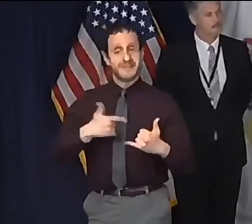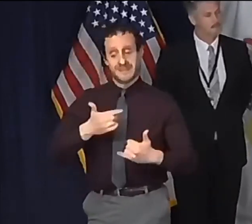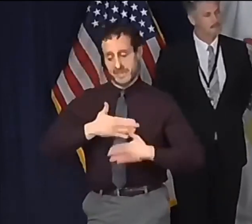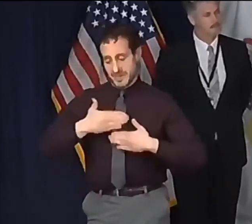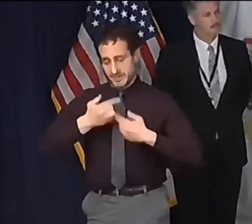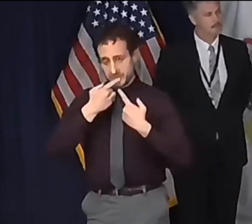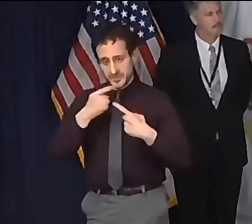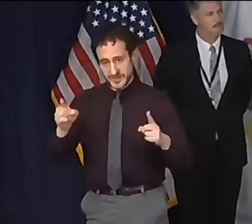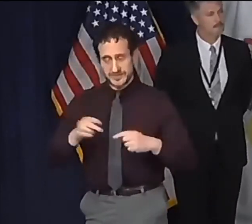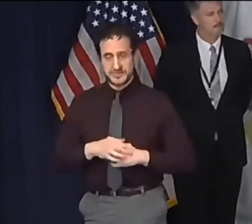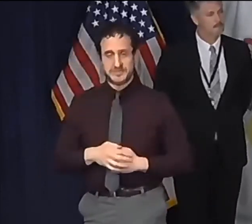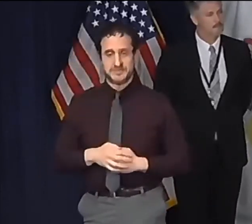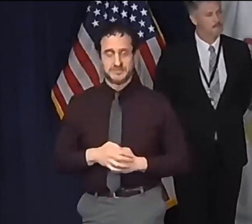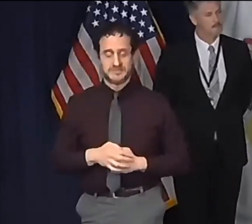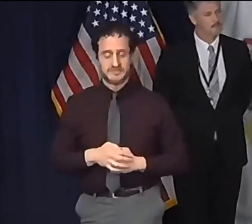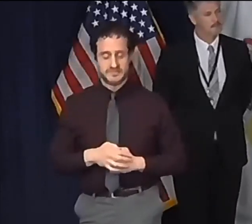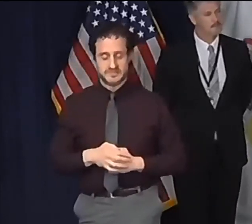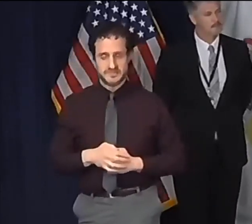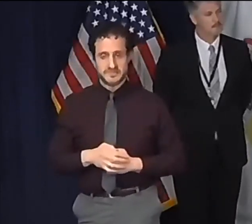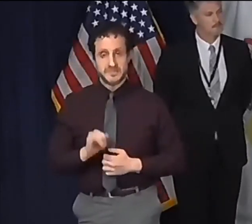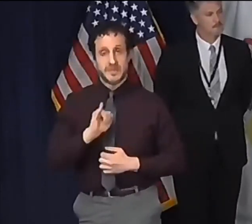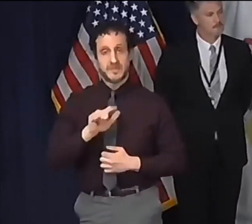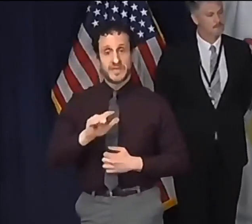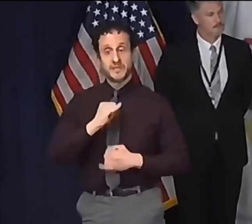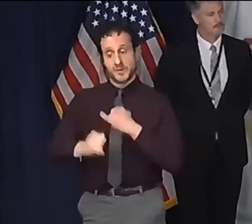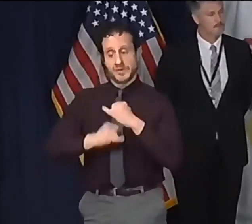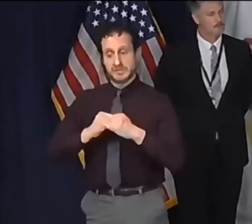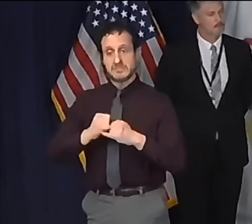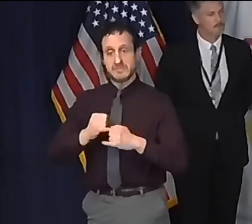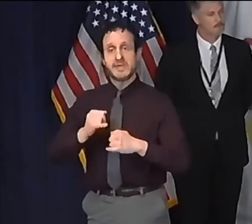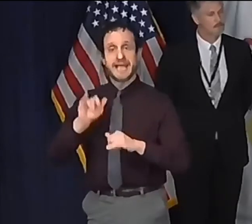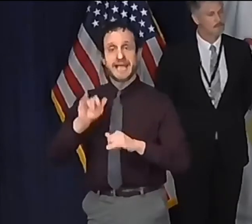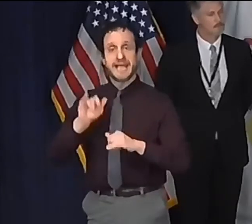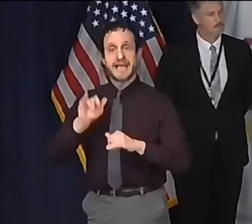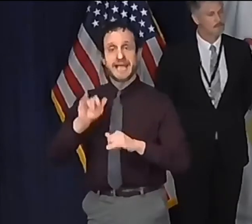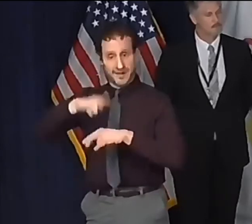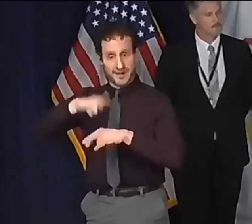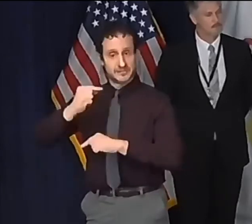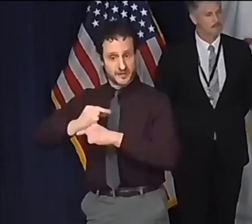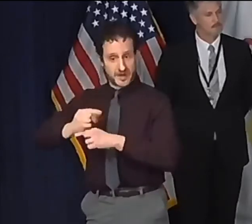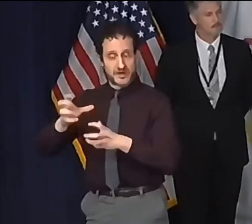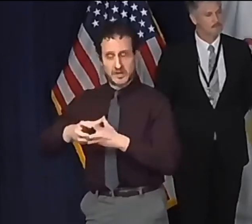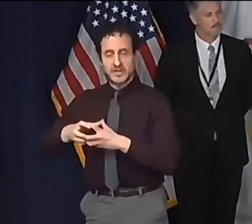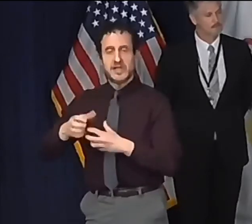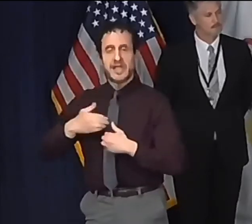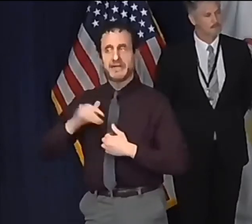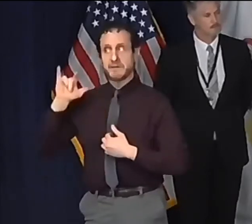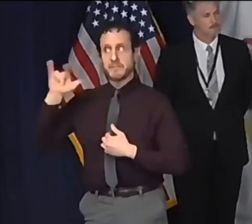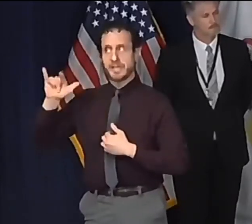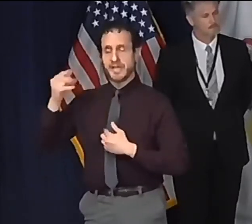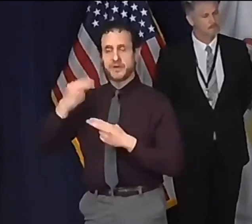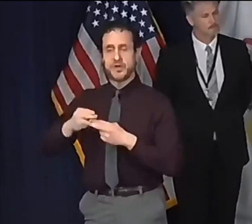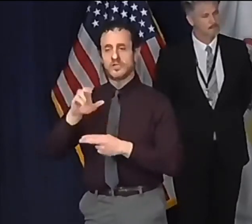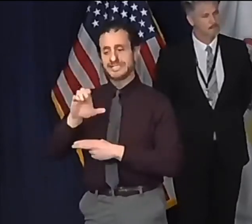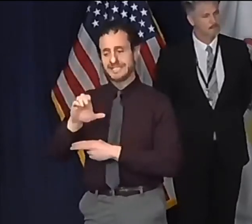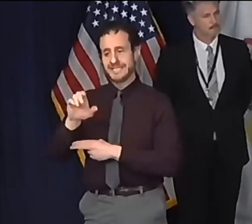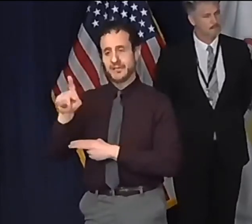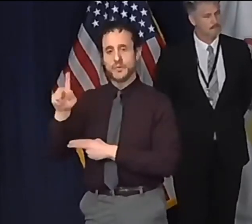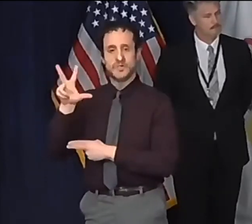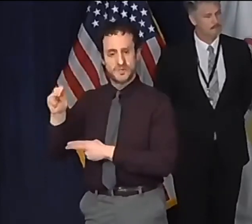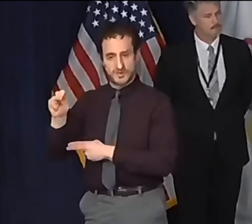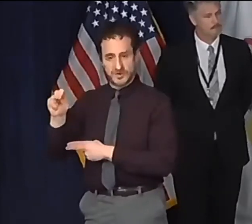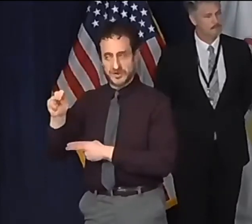announce that the Illinois Air National Guard will have 2 C-130 cargo